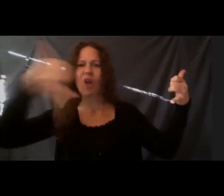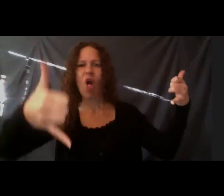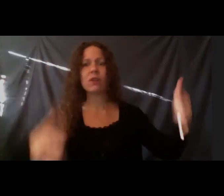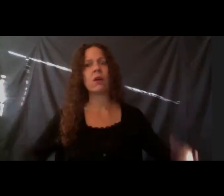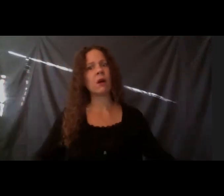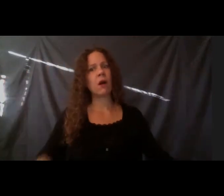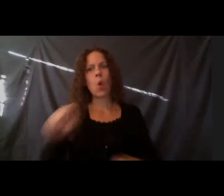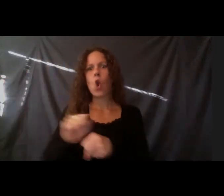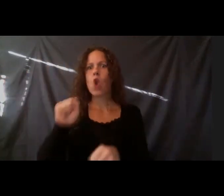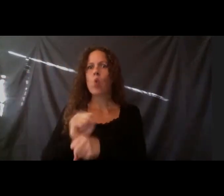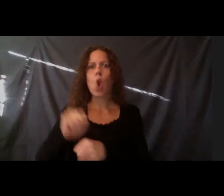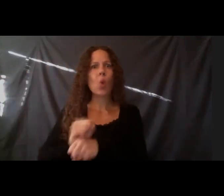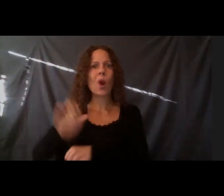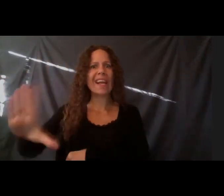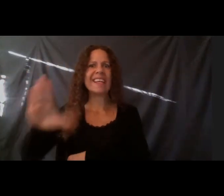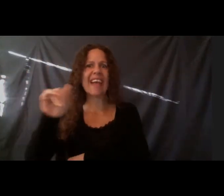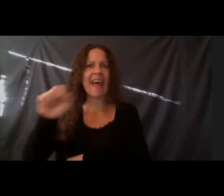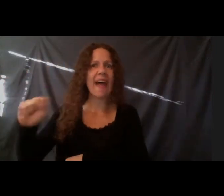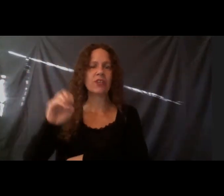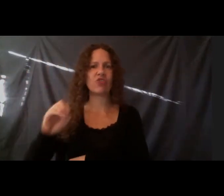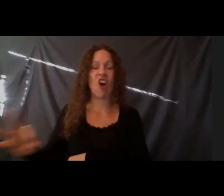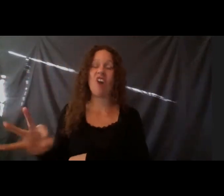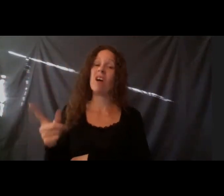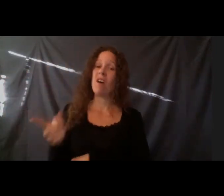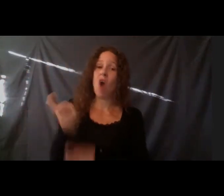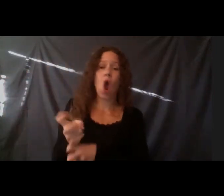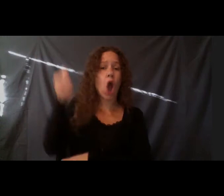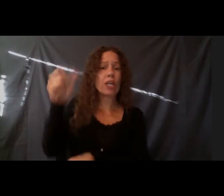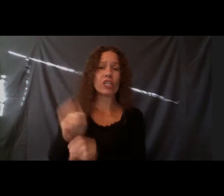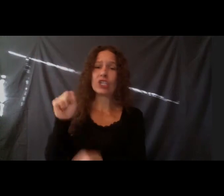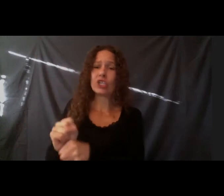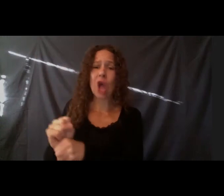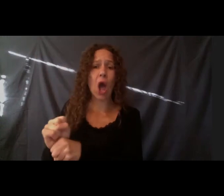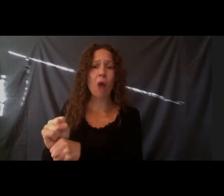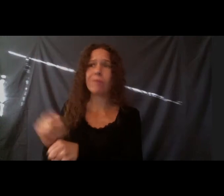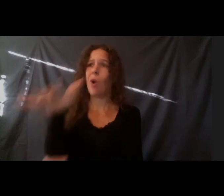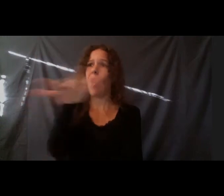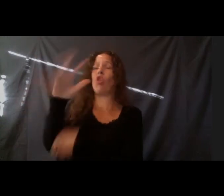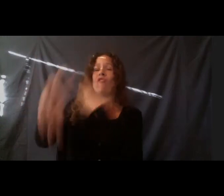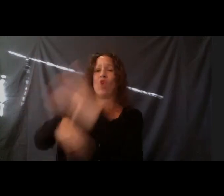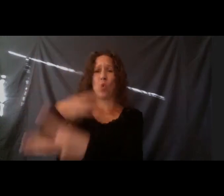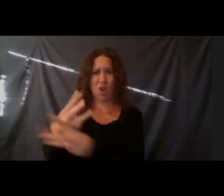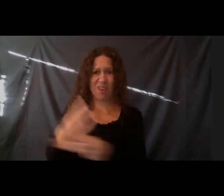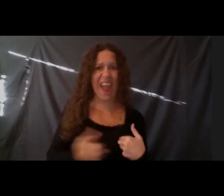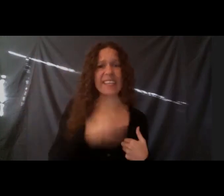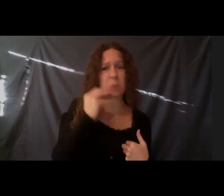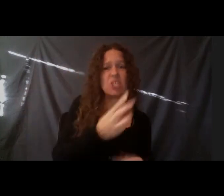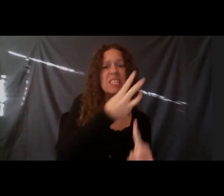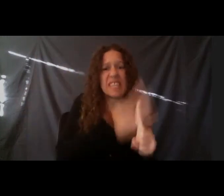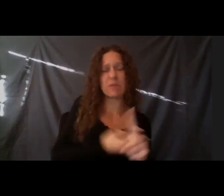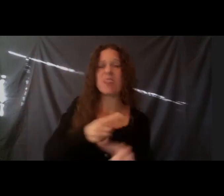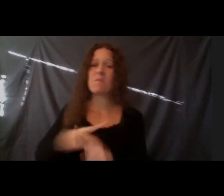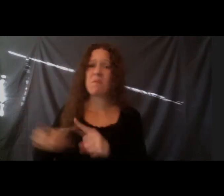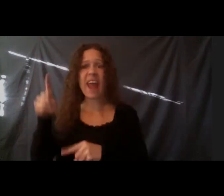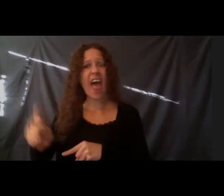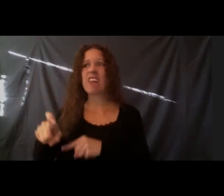is the hardest job in the world, to be chair of a party. I know it. I had it for 6 months. You are constantly raising money because you got to keep the lights on,